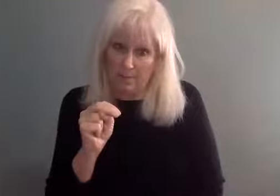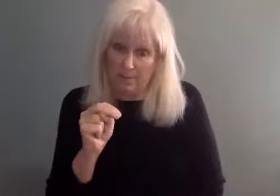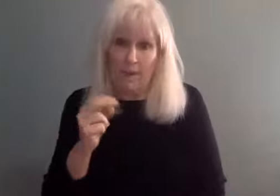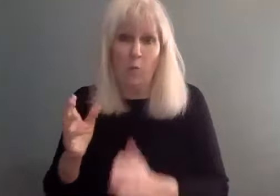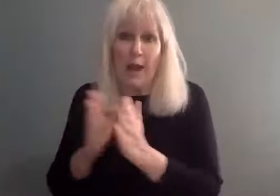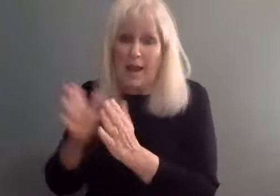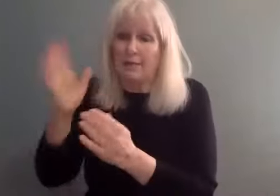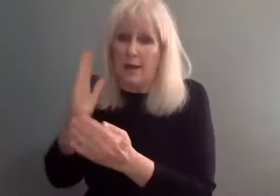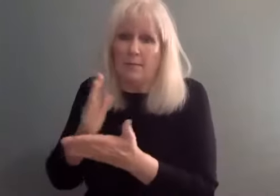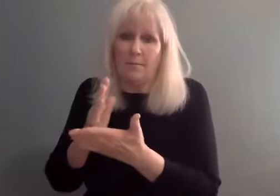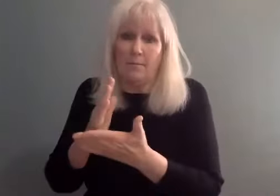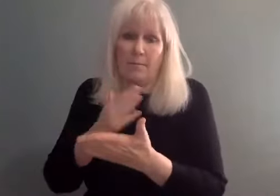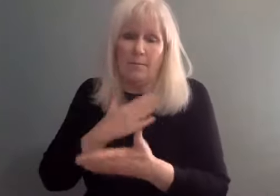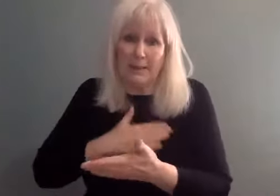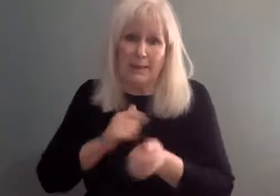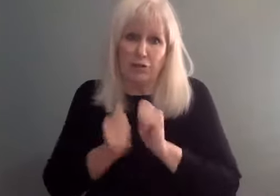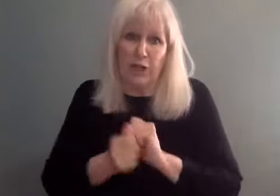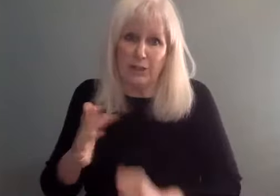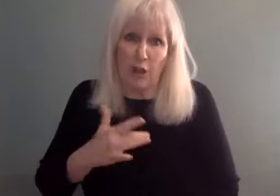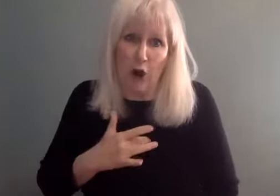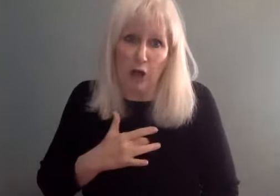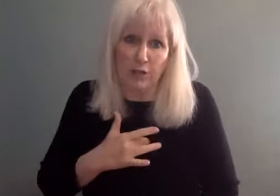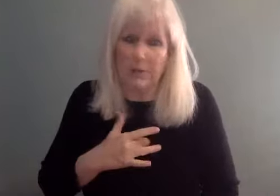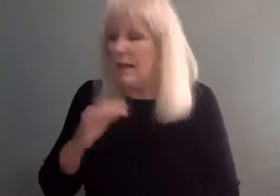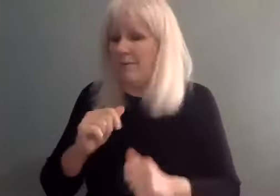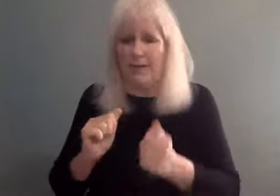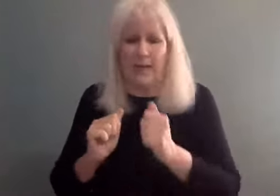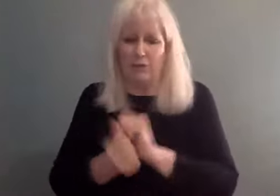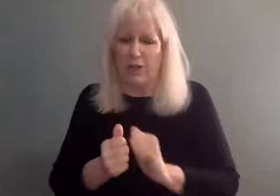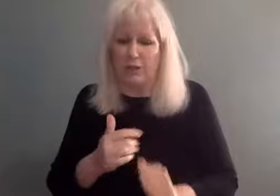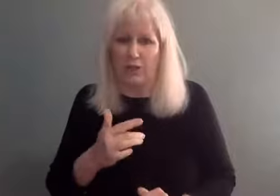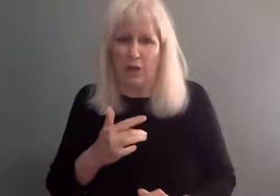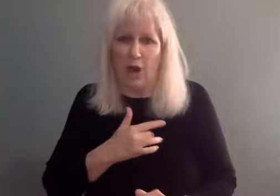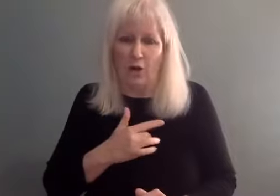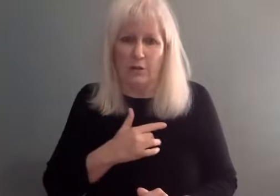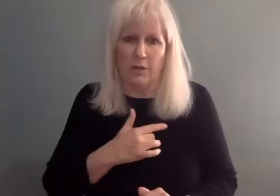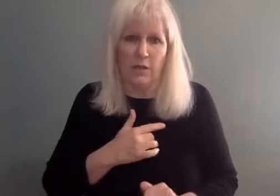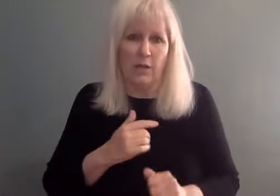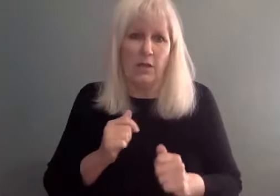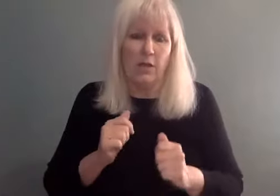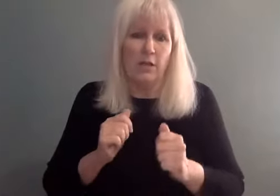please turn their hearts. And if he can't turn their hearts, will he turn their ankles, so that we'll know them by their